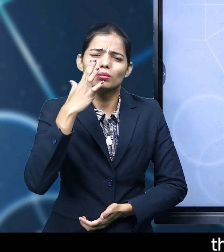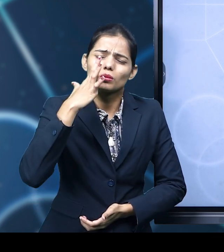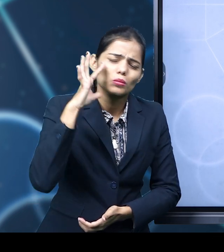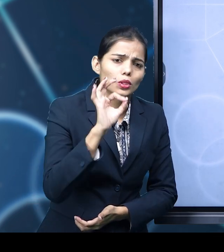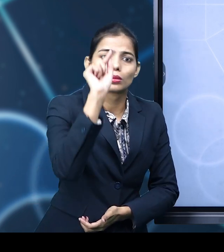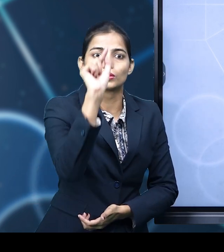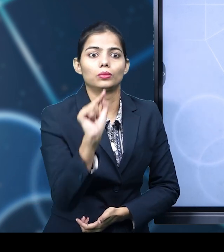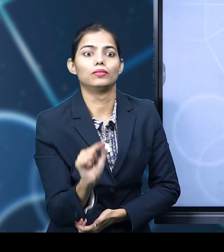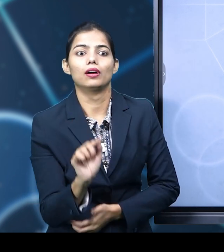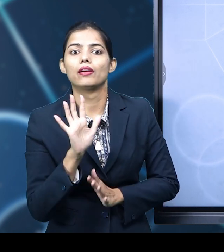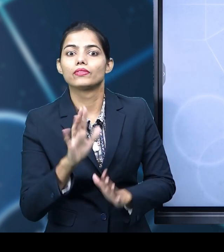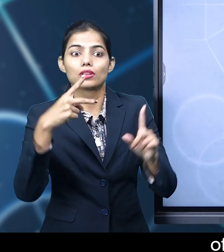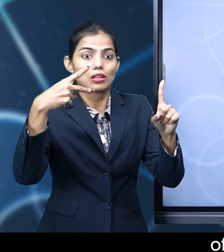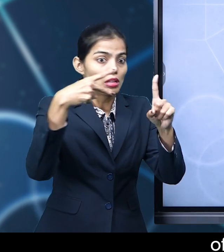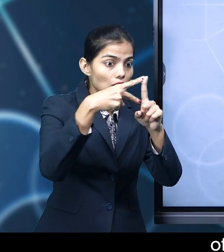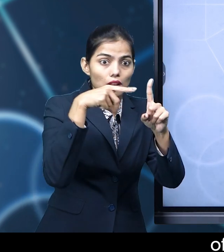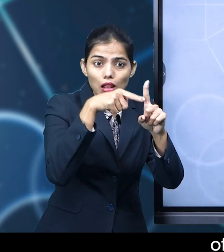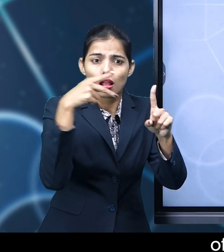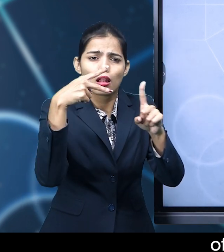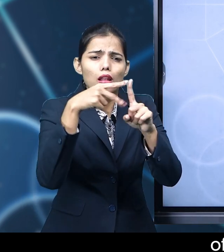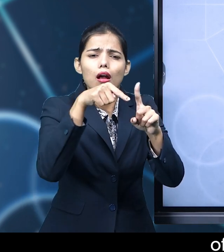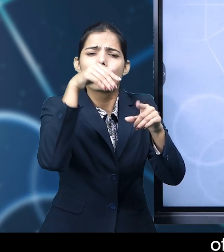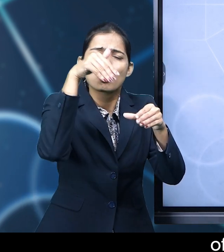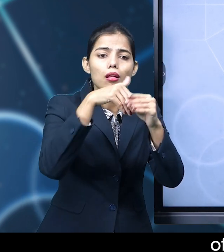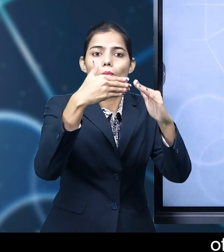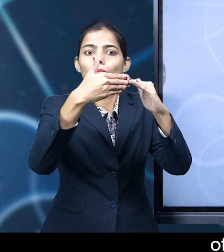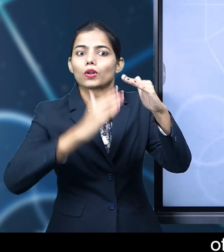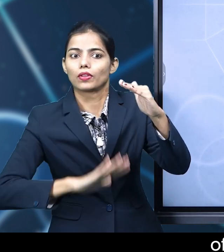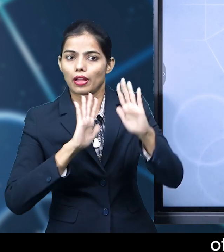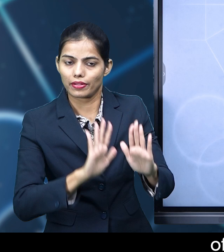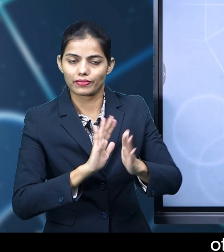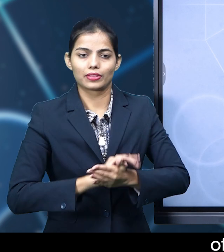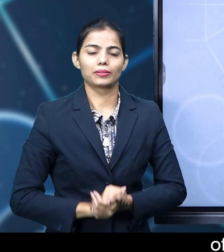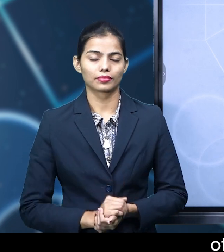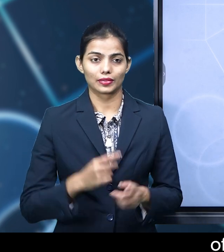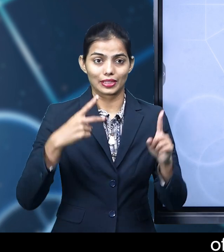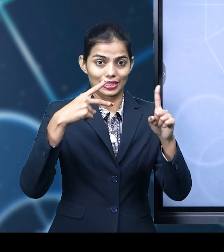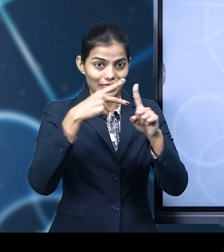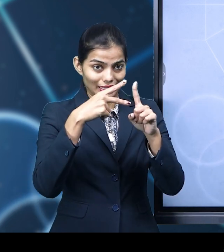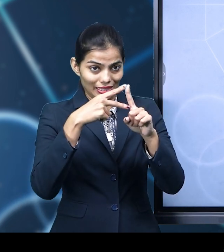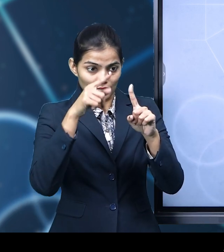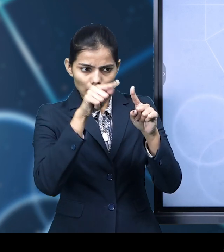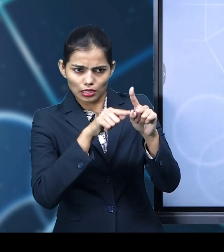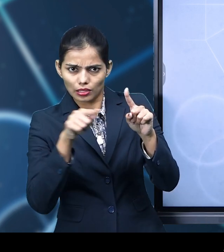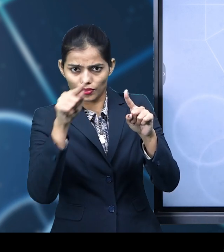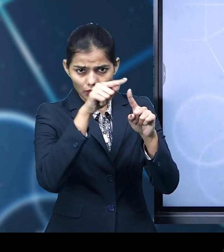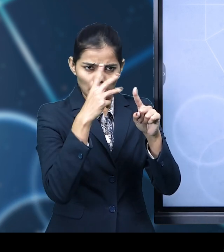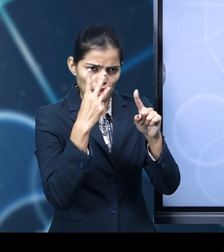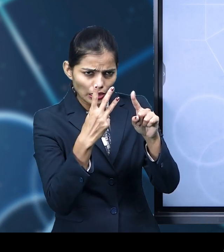The important properties of a triangle are listed below. A triangle has three